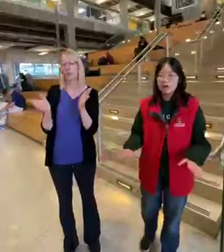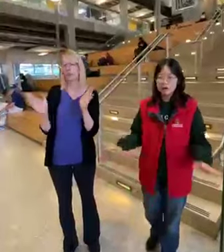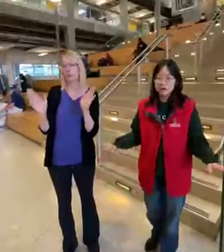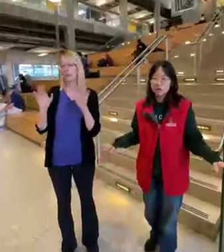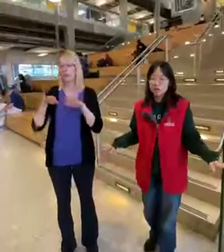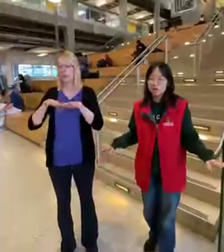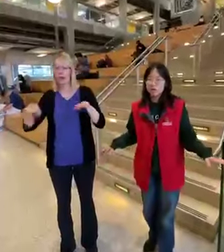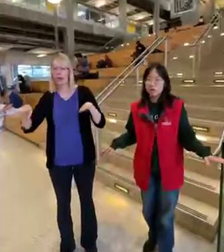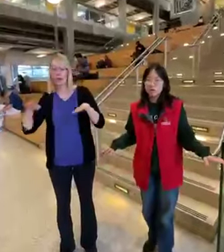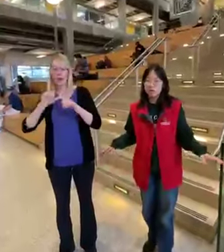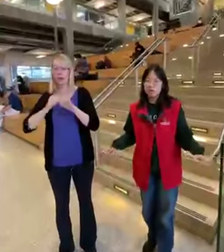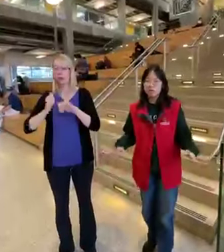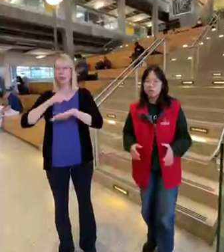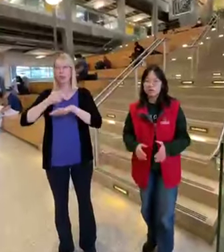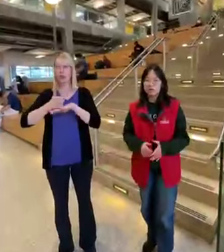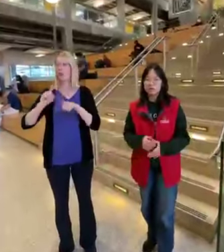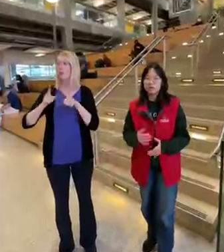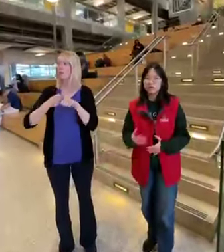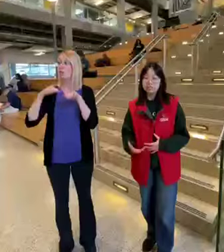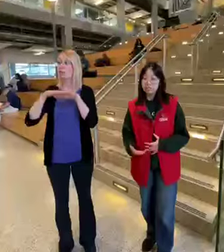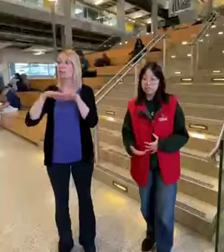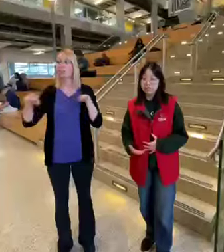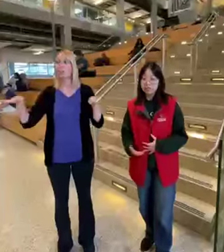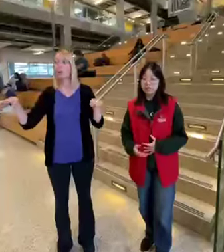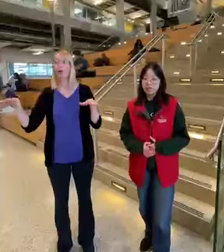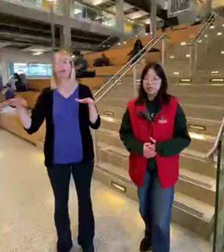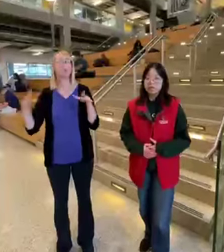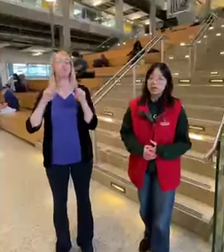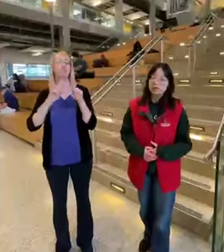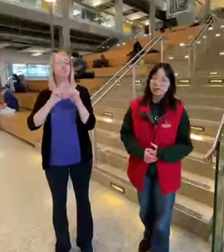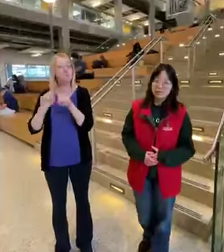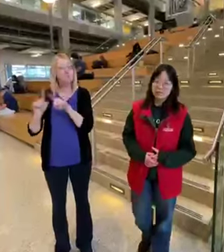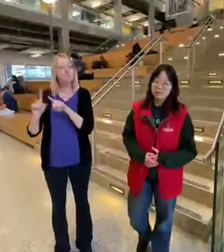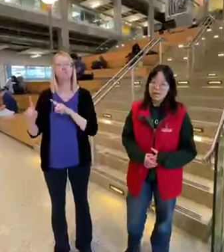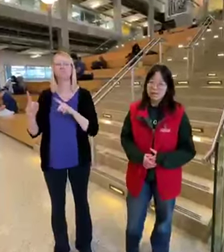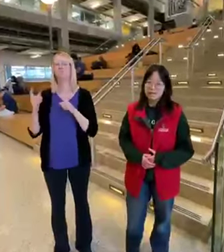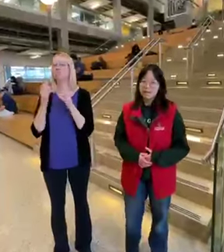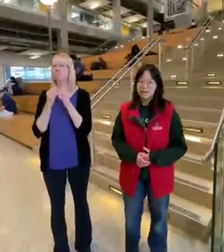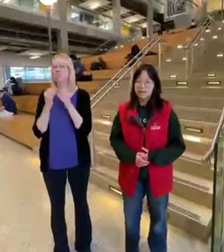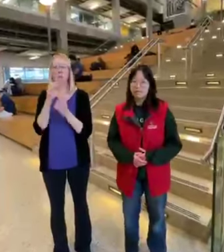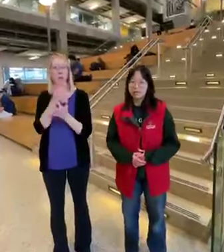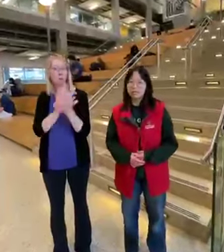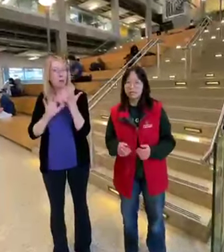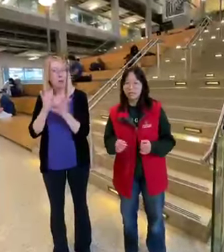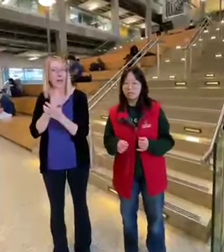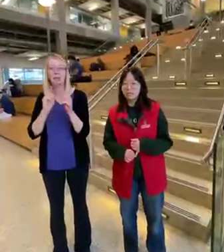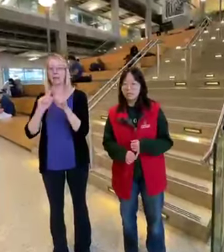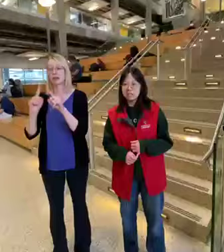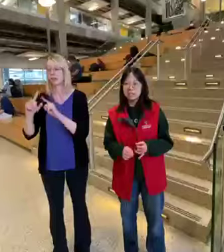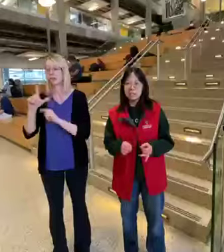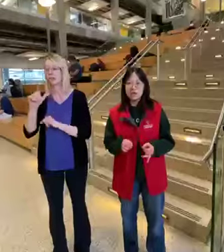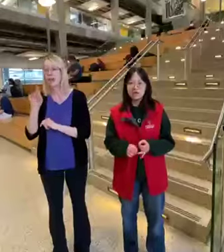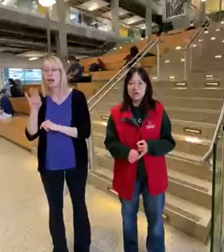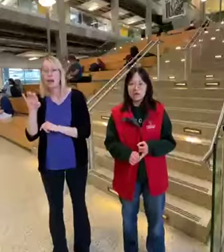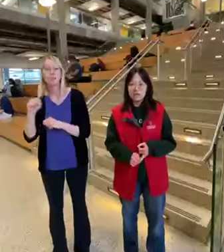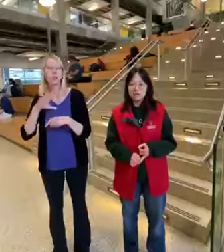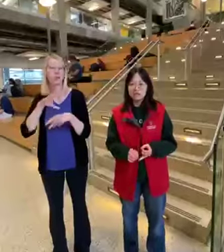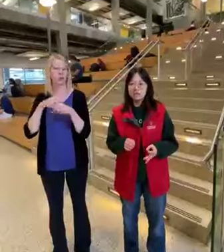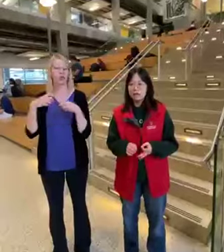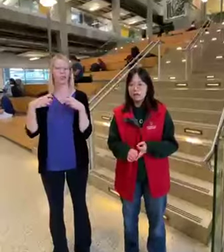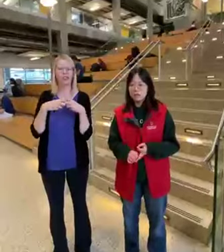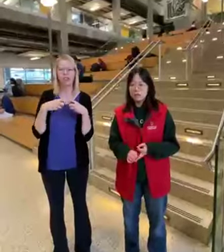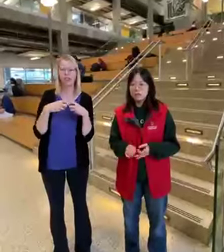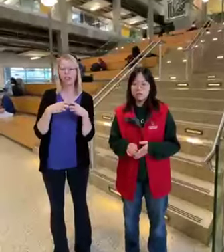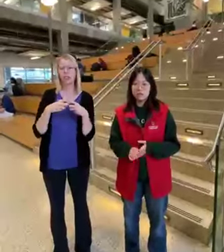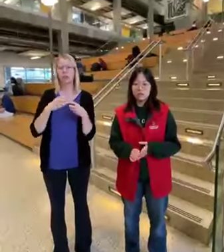up, on the first floor you'll notice that it's a bit more multidisciplinary. So there's a mix of different labs that include some such as physics,